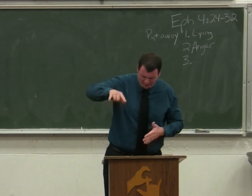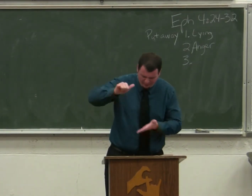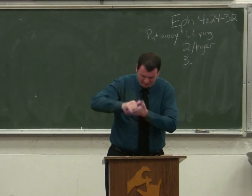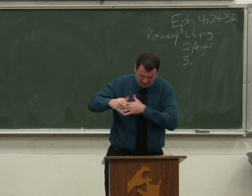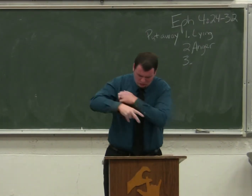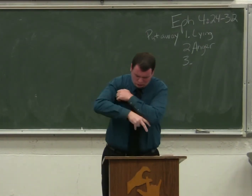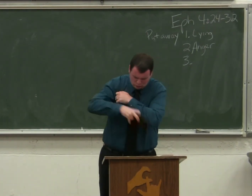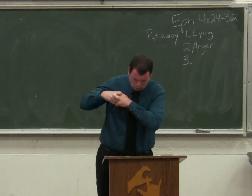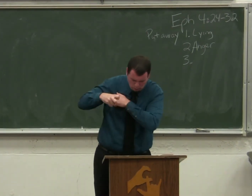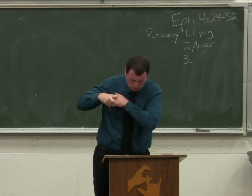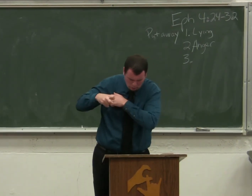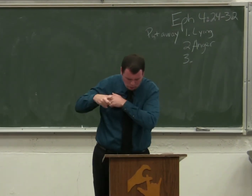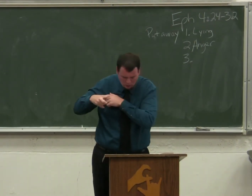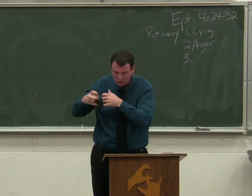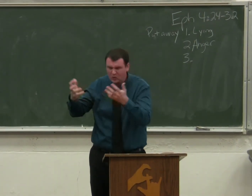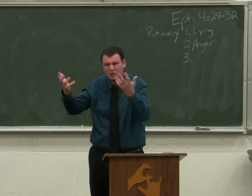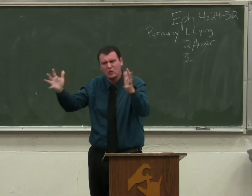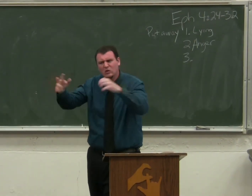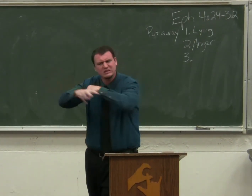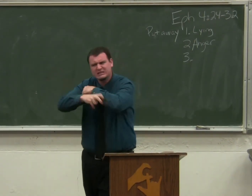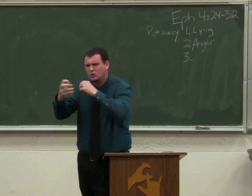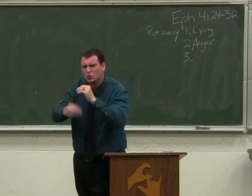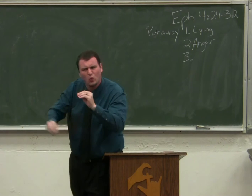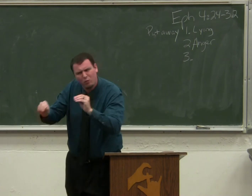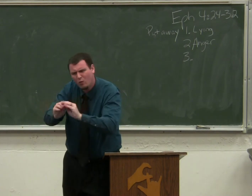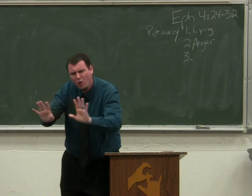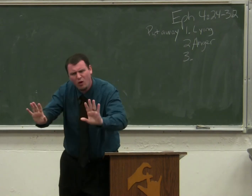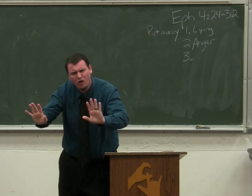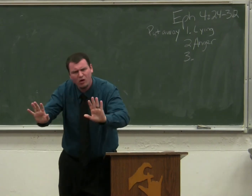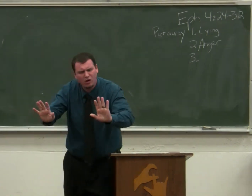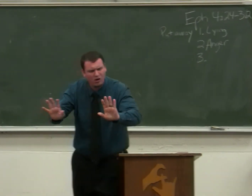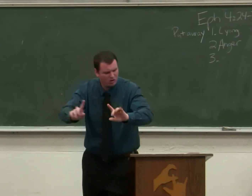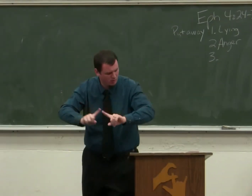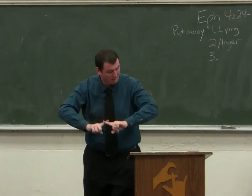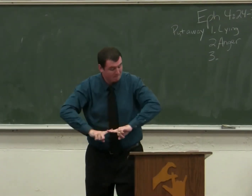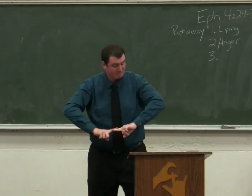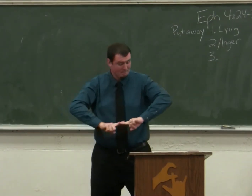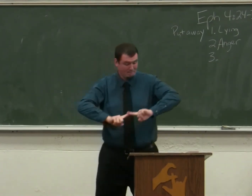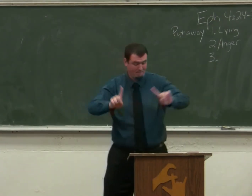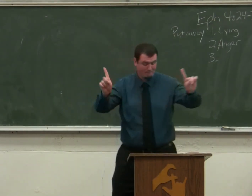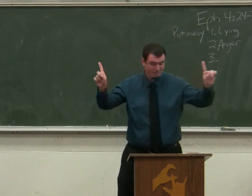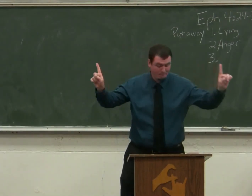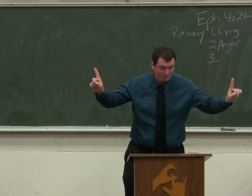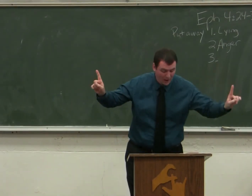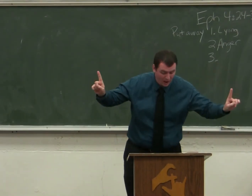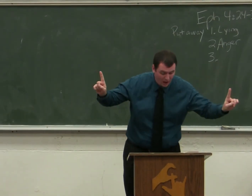Look at the verse here. It says, let them that stole steal no more, but